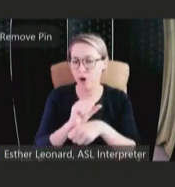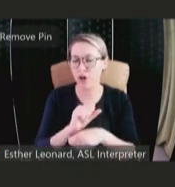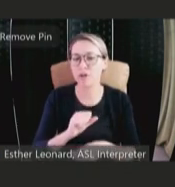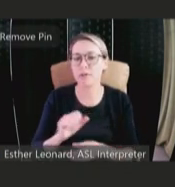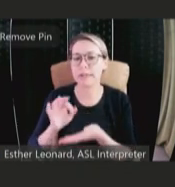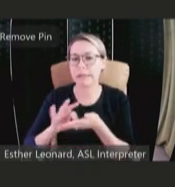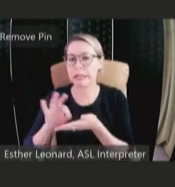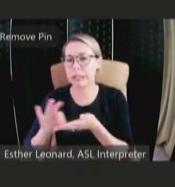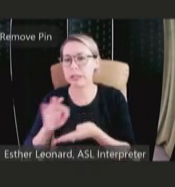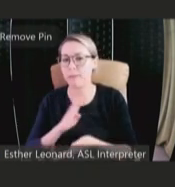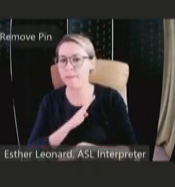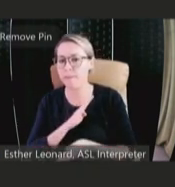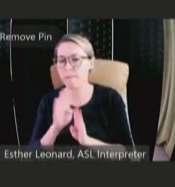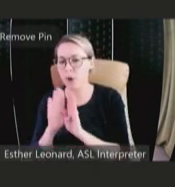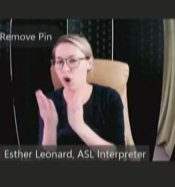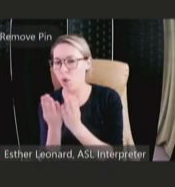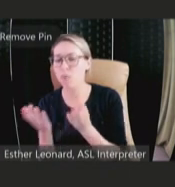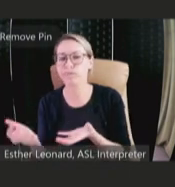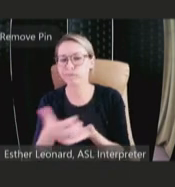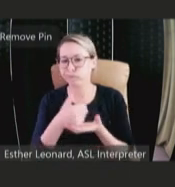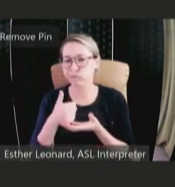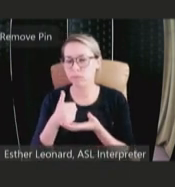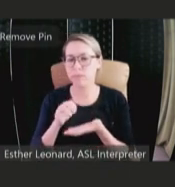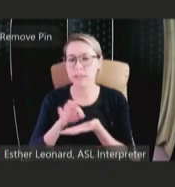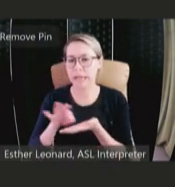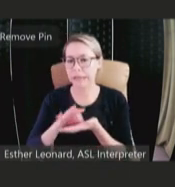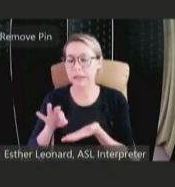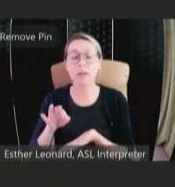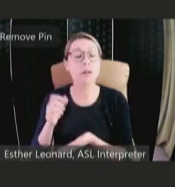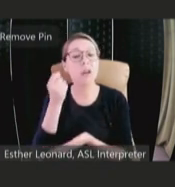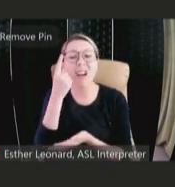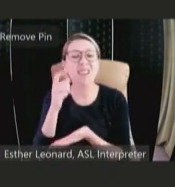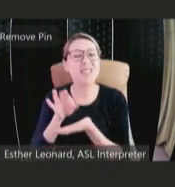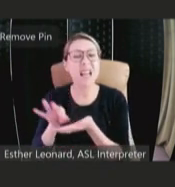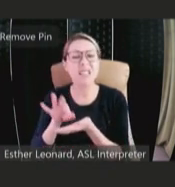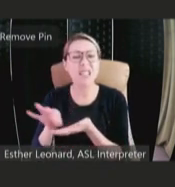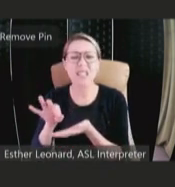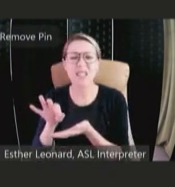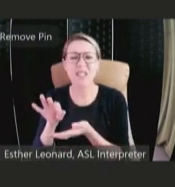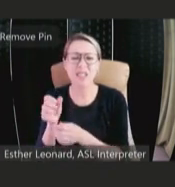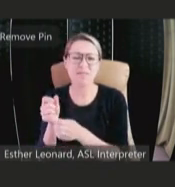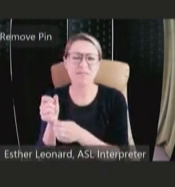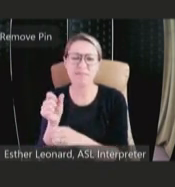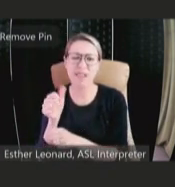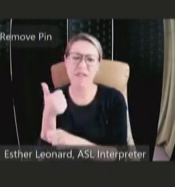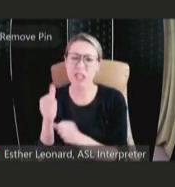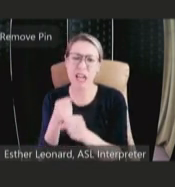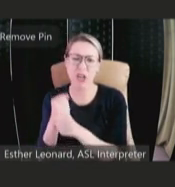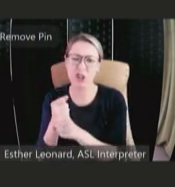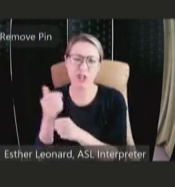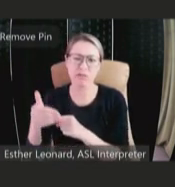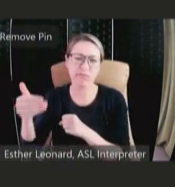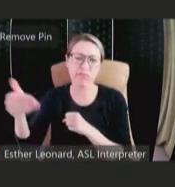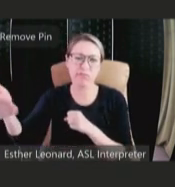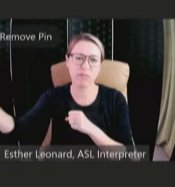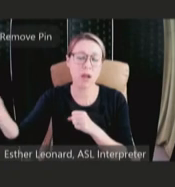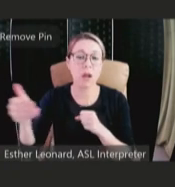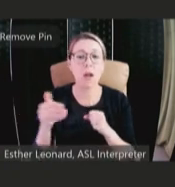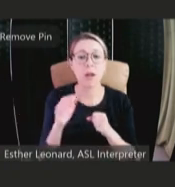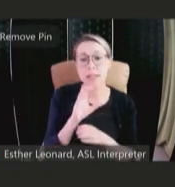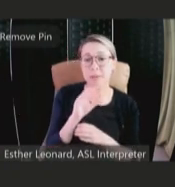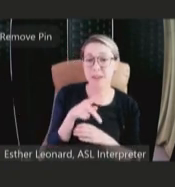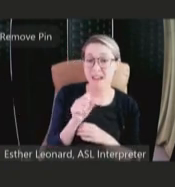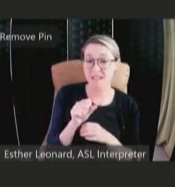on this. So while the census itself only takes place every 10 years, the current population survey takes